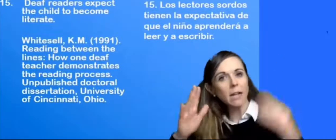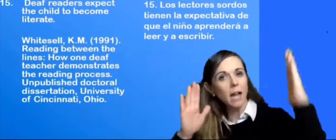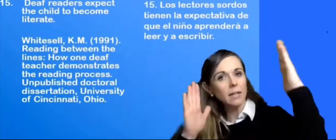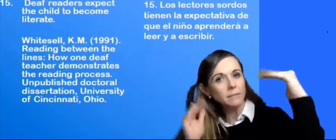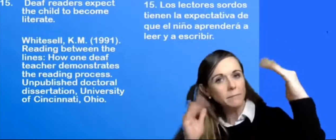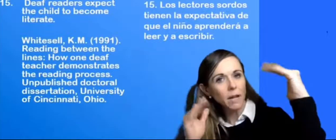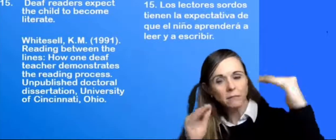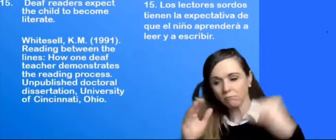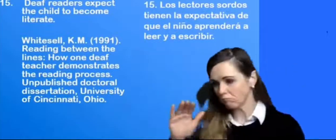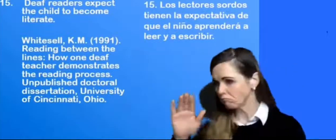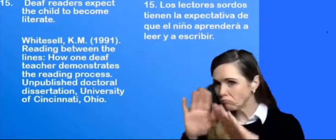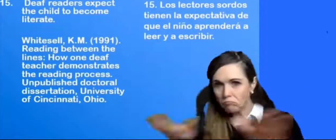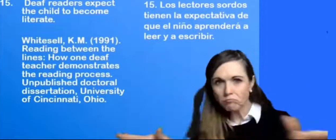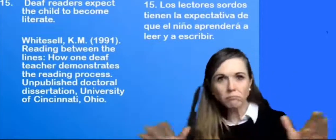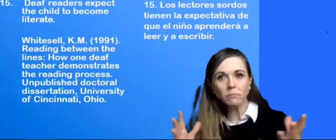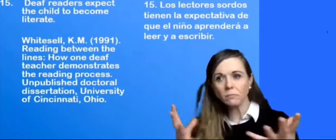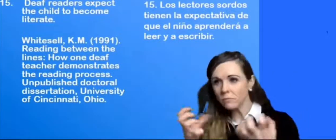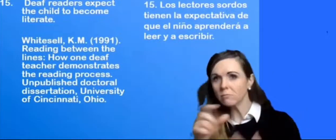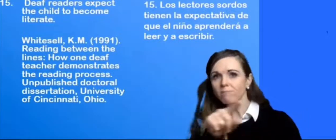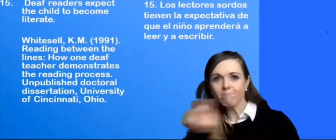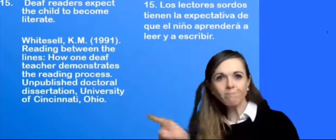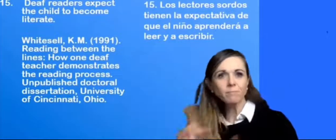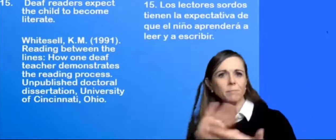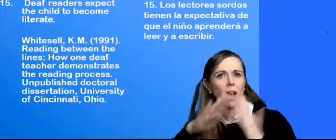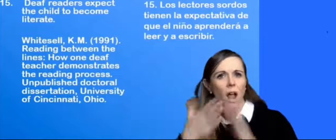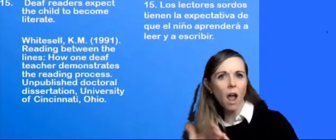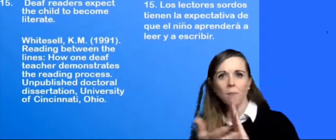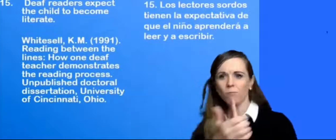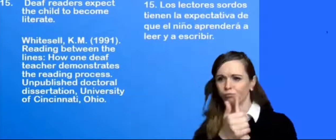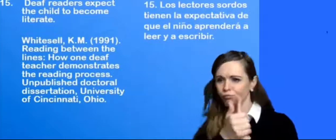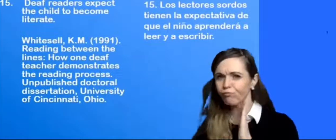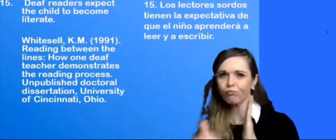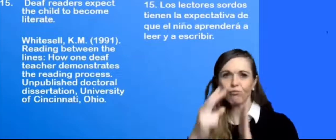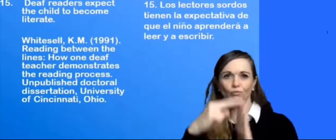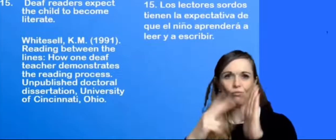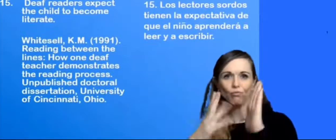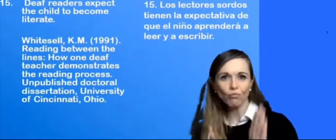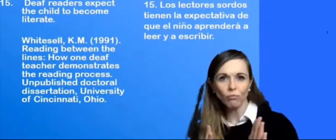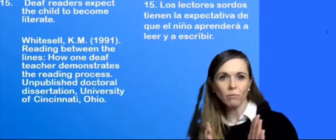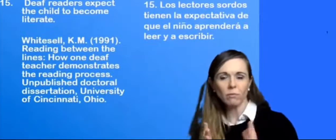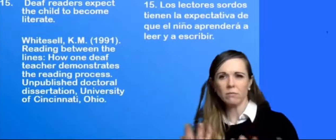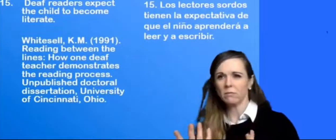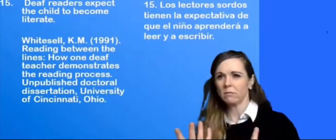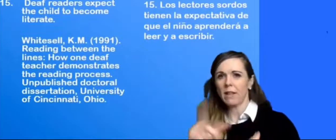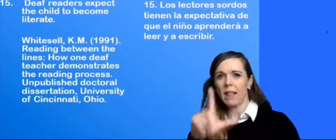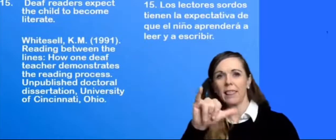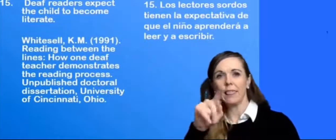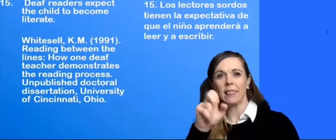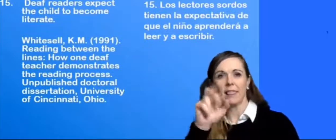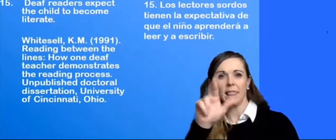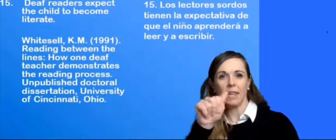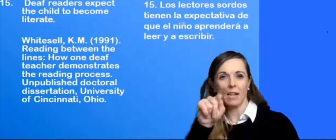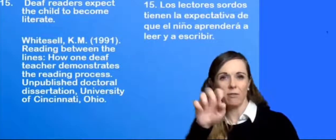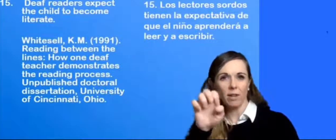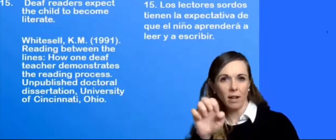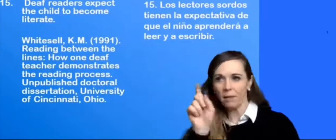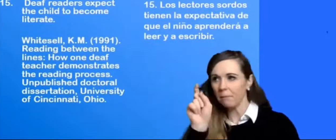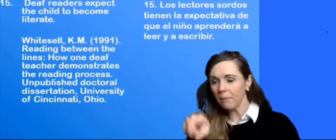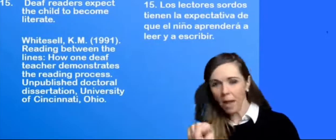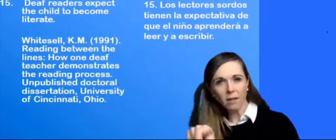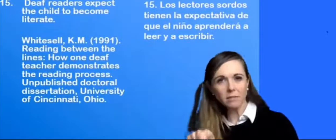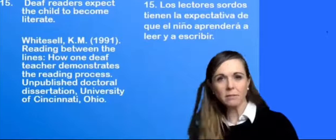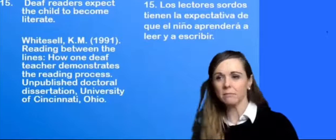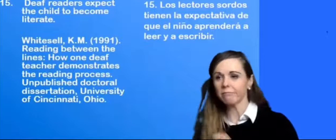15, deaf readers have high expectations that their children that they are reading to will become